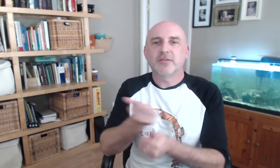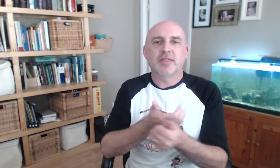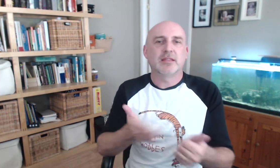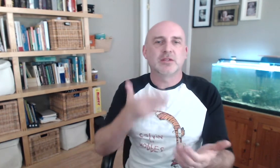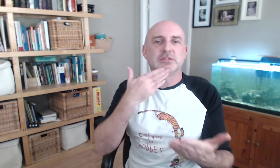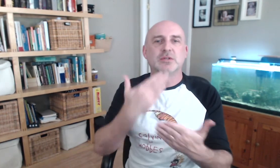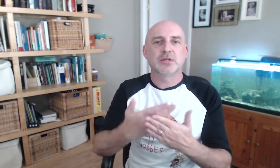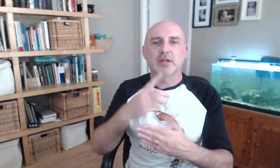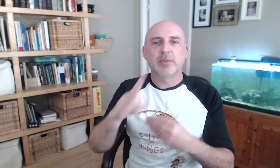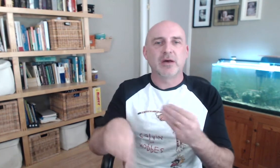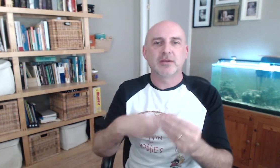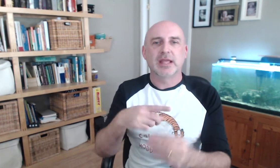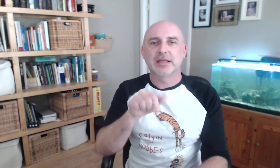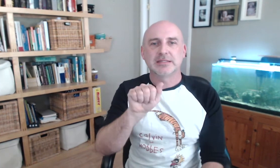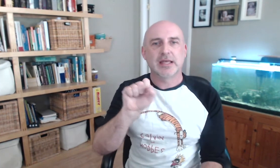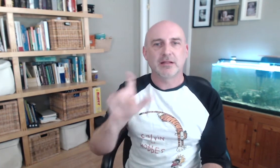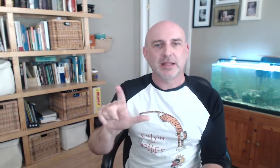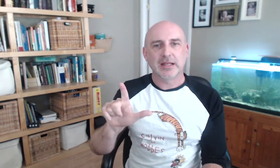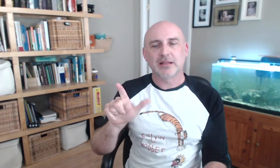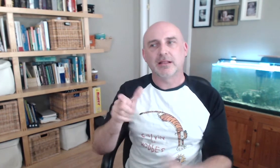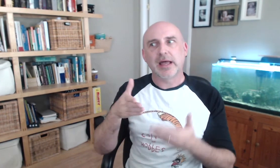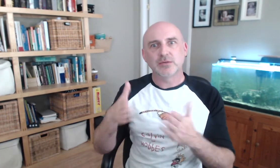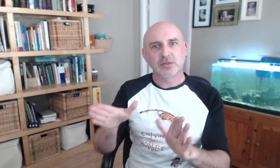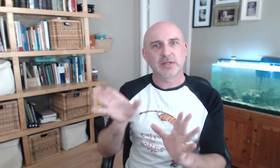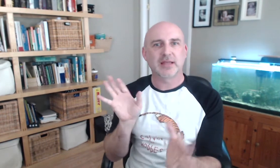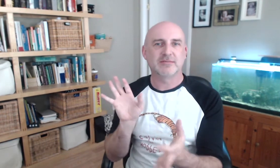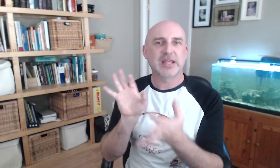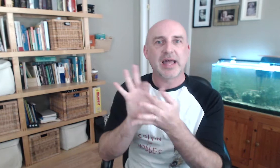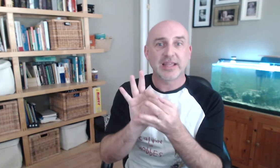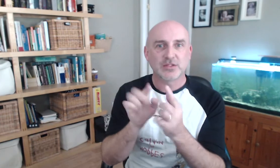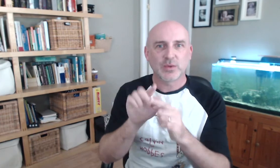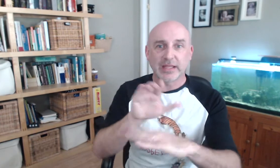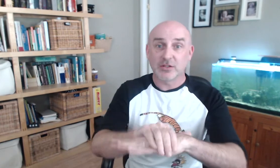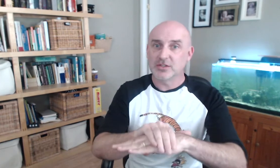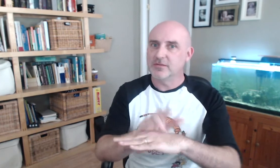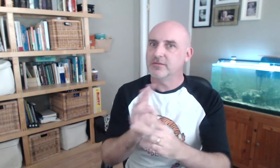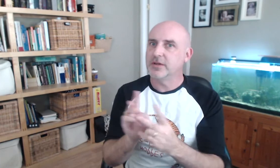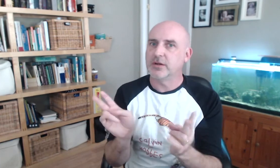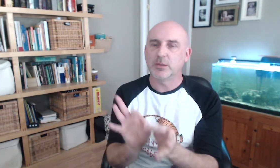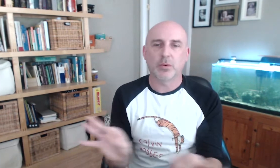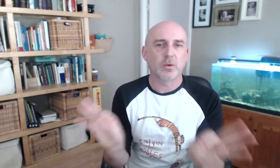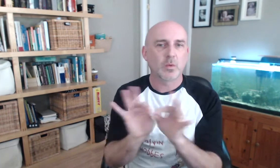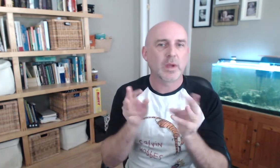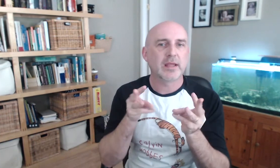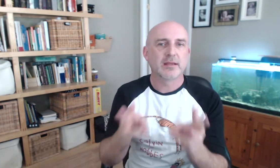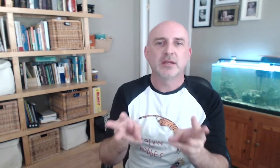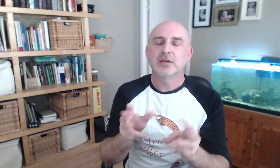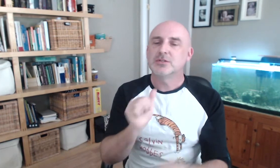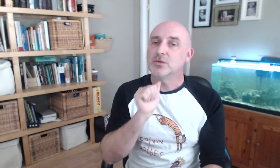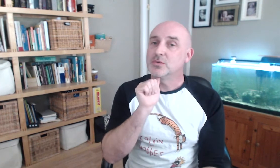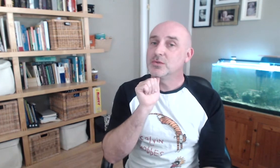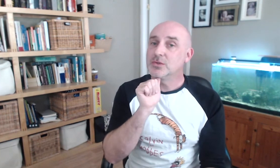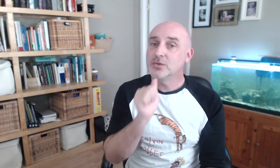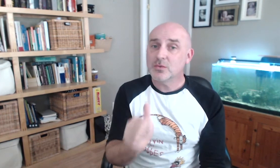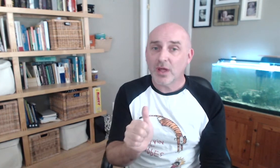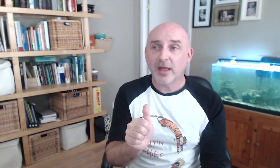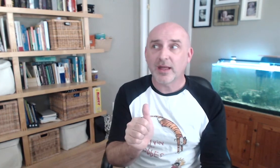everything that is good about ASL, and it allows you to kind of tie it to English in a very important way. So do